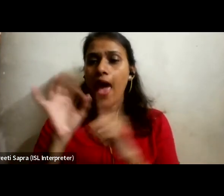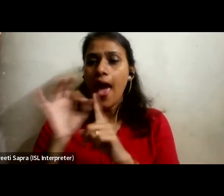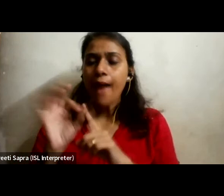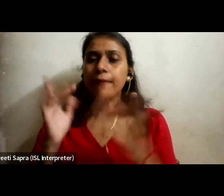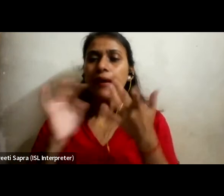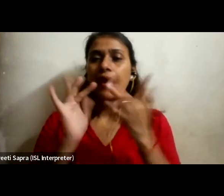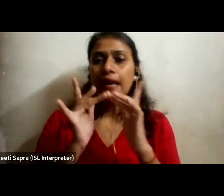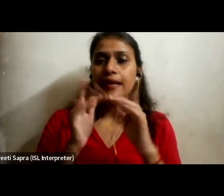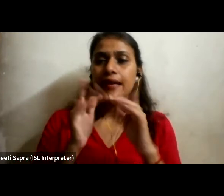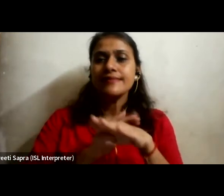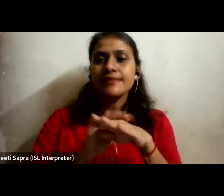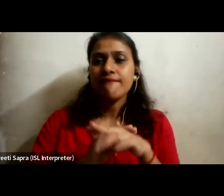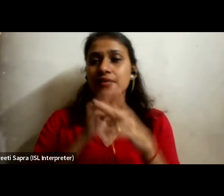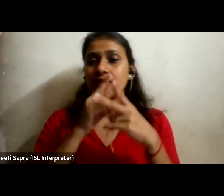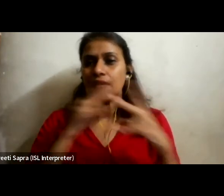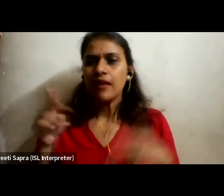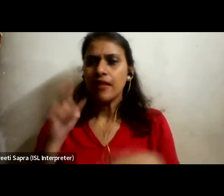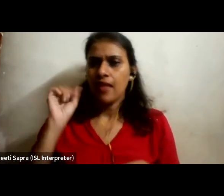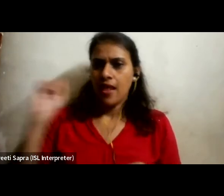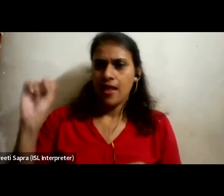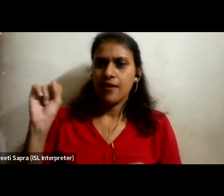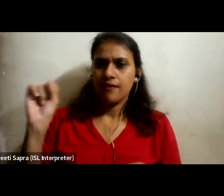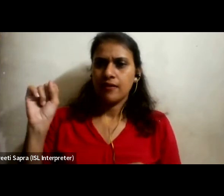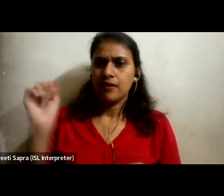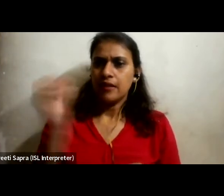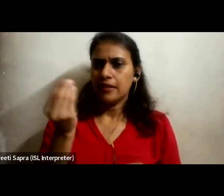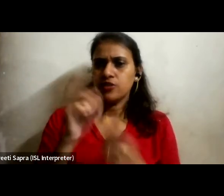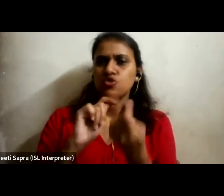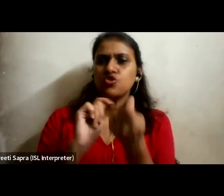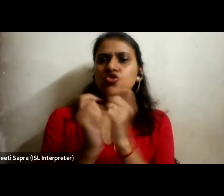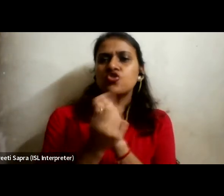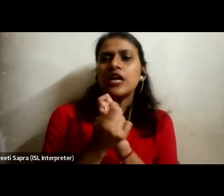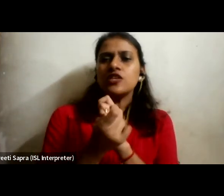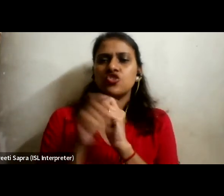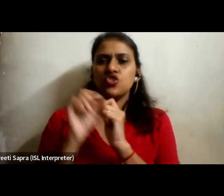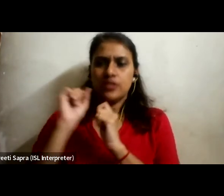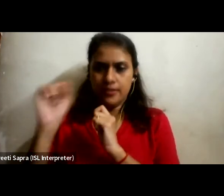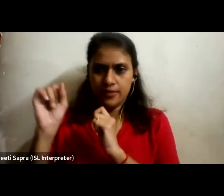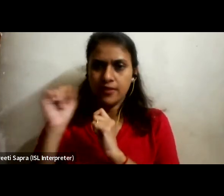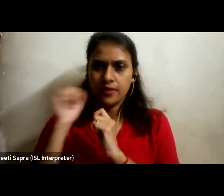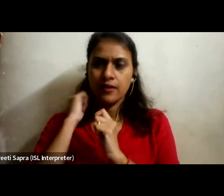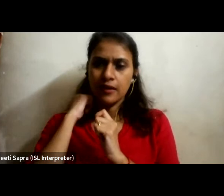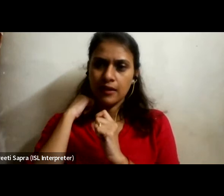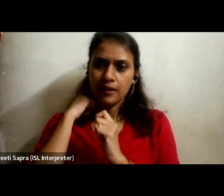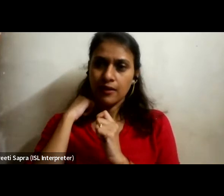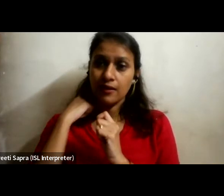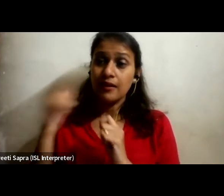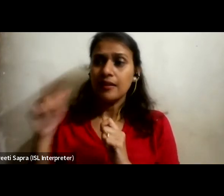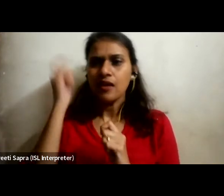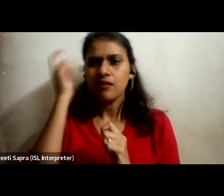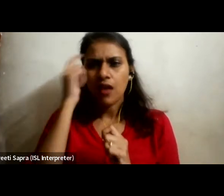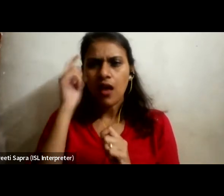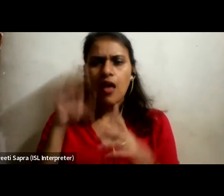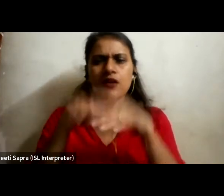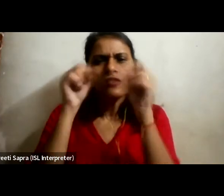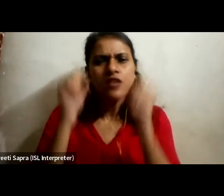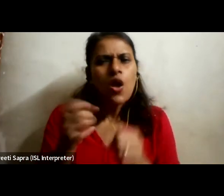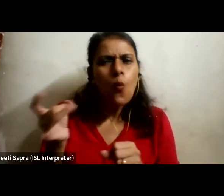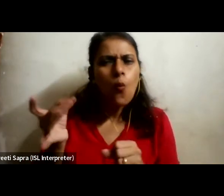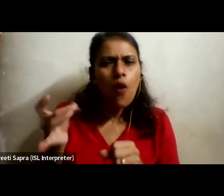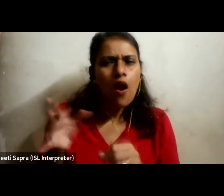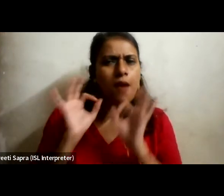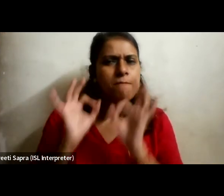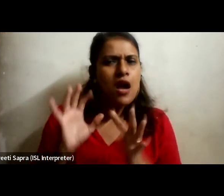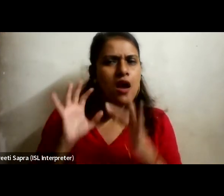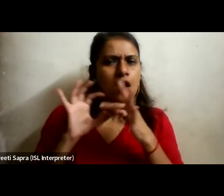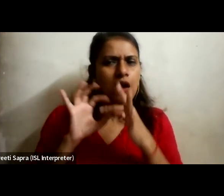So again, you see that there is a bit of a change in flavor in terms of how they're thinking about what systems fall under their purview. And